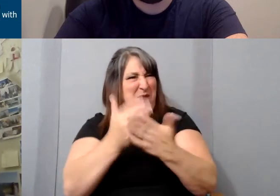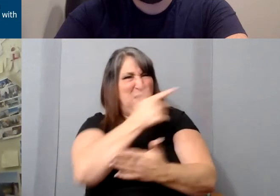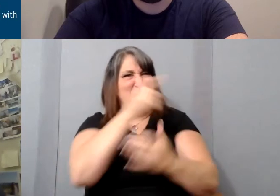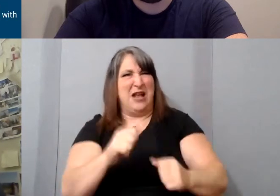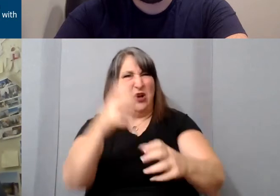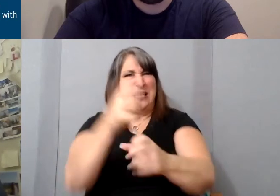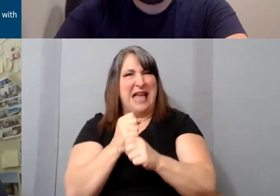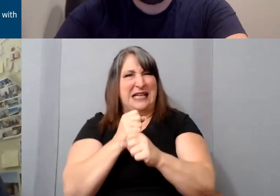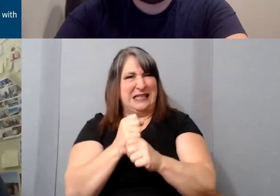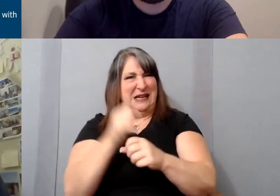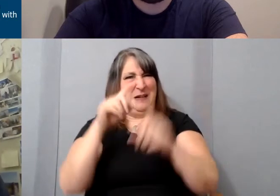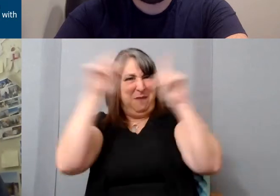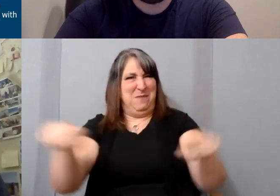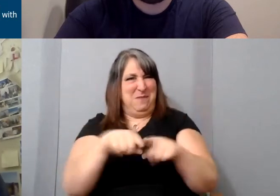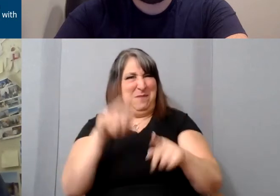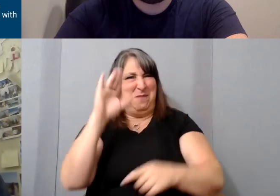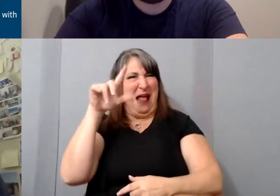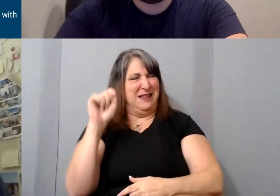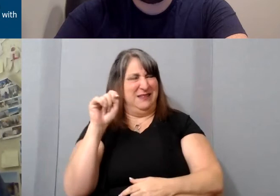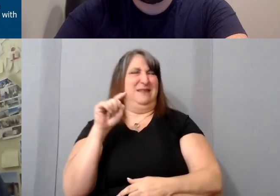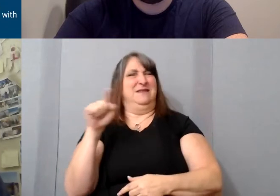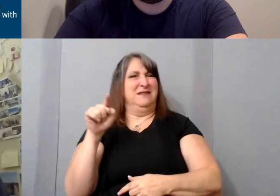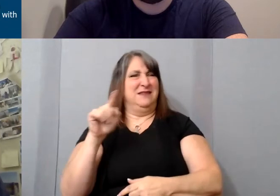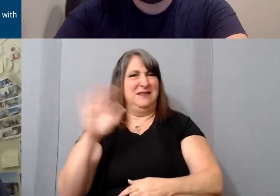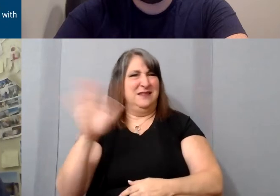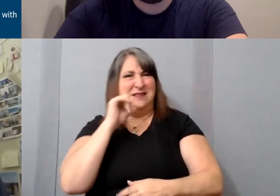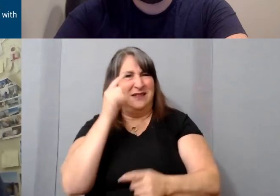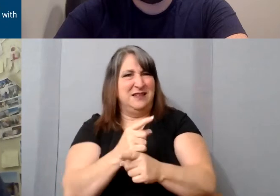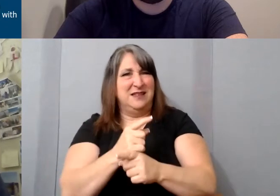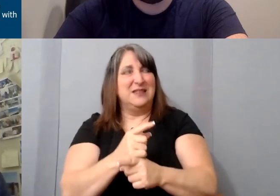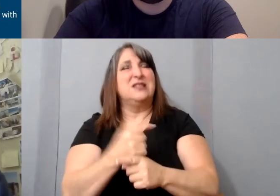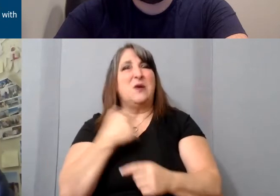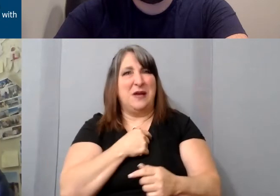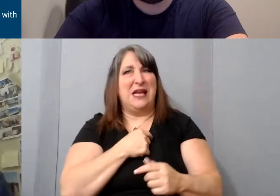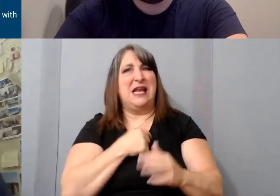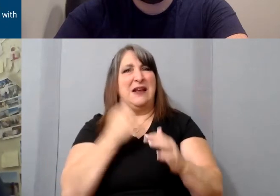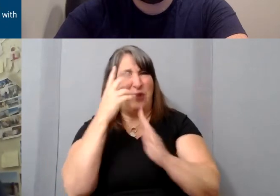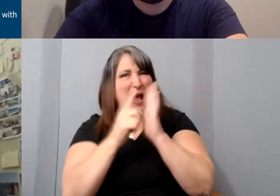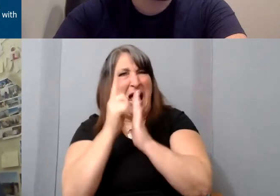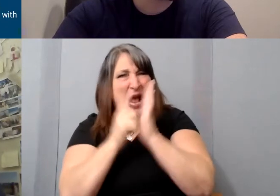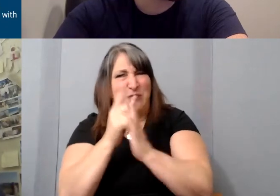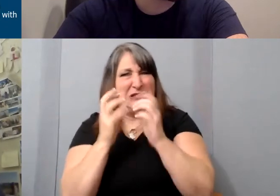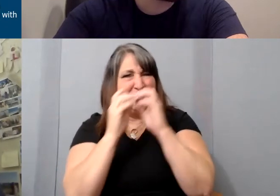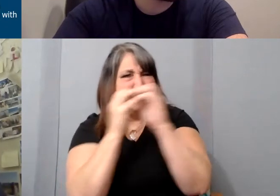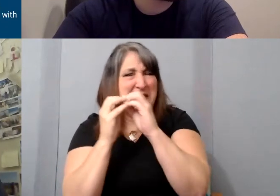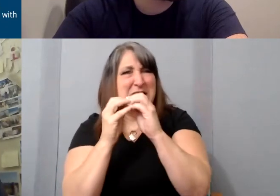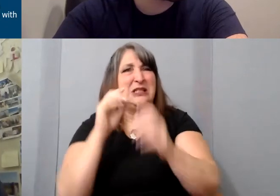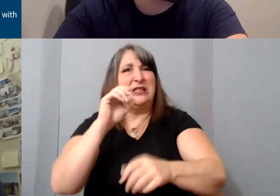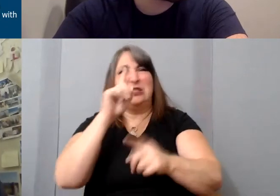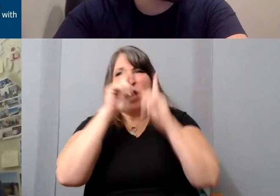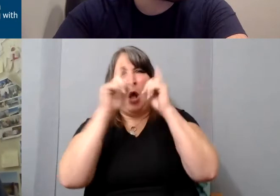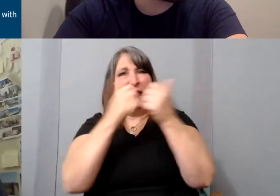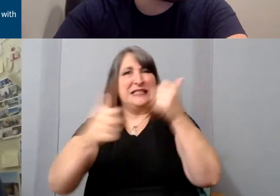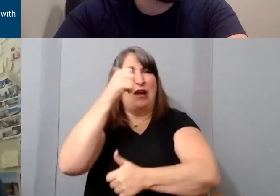get a ballot. And we took a few hours, and with the cooperation of the Secretary of State's office